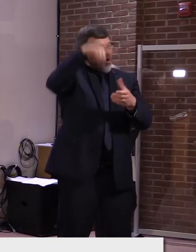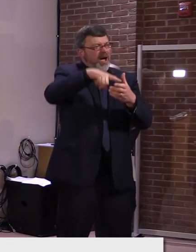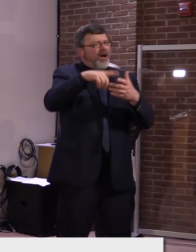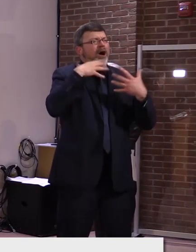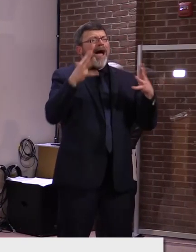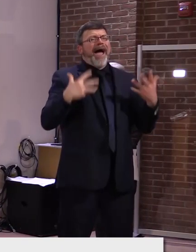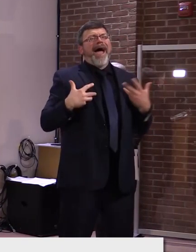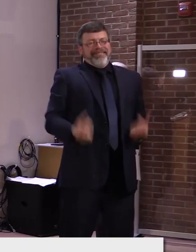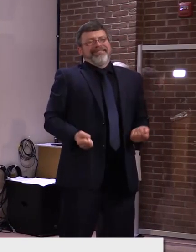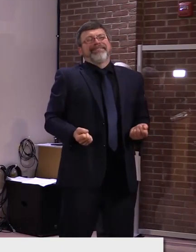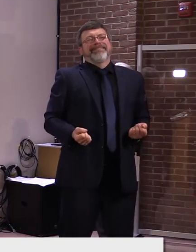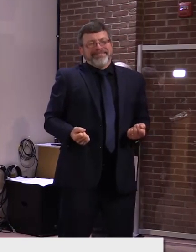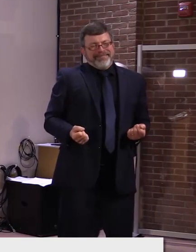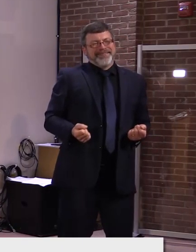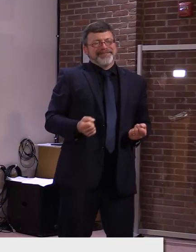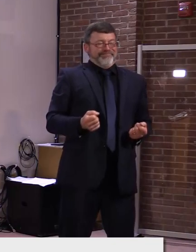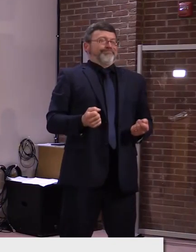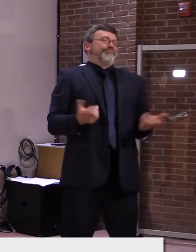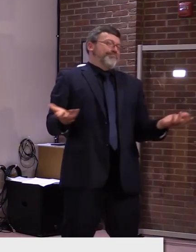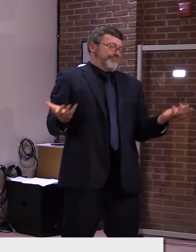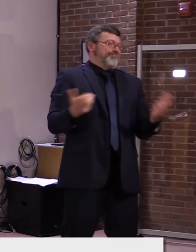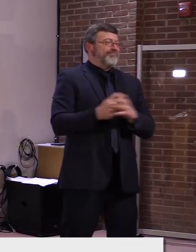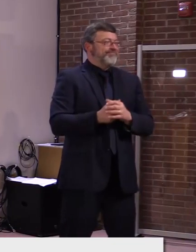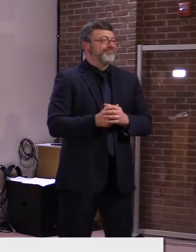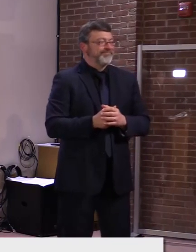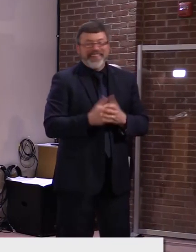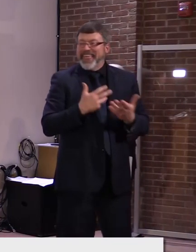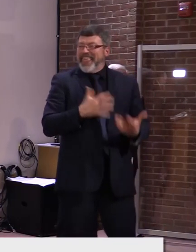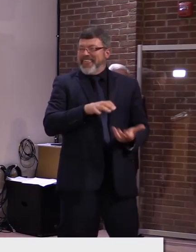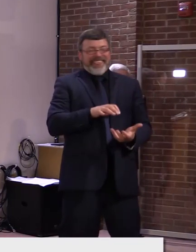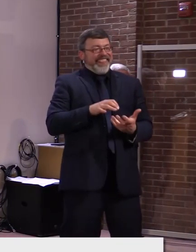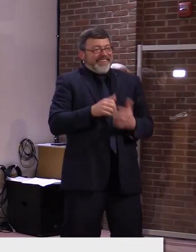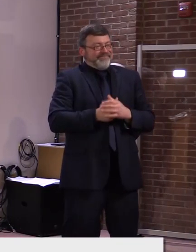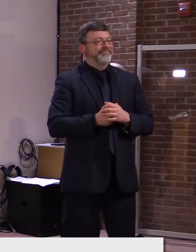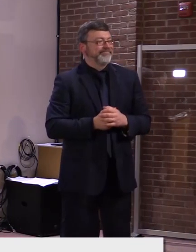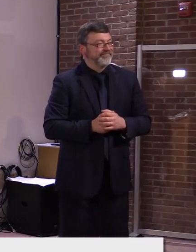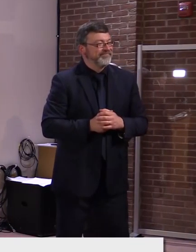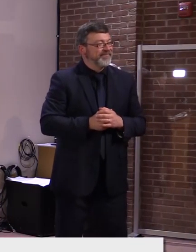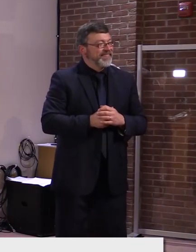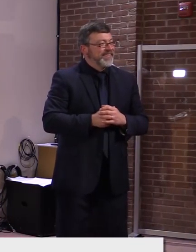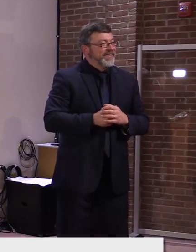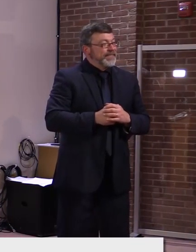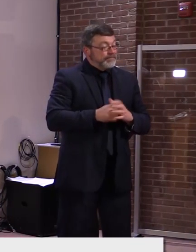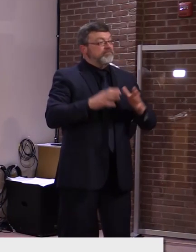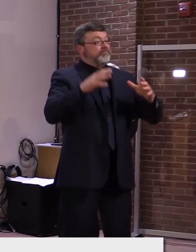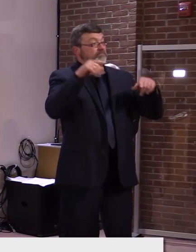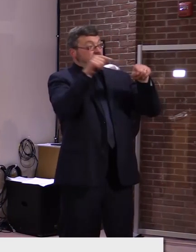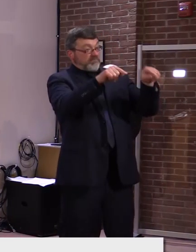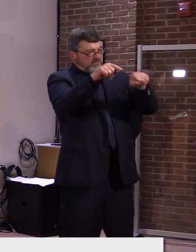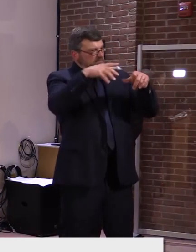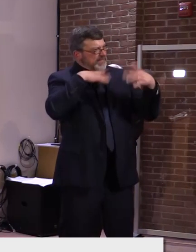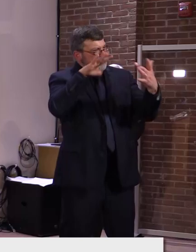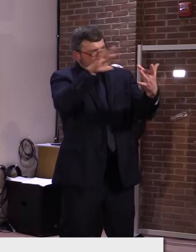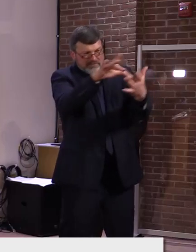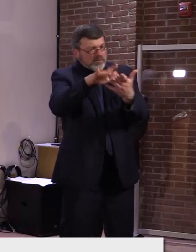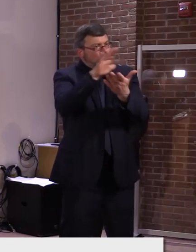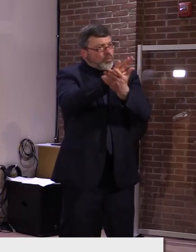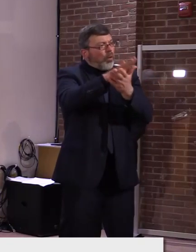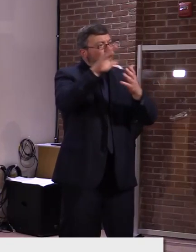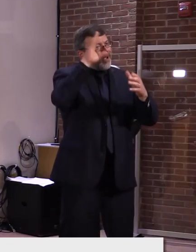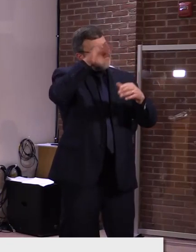We have been communicating with our schools to explain the new mask guidance. The CDC specifically exempted schools from